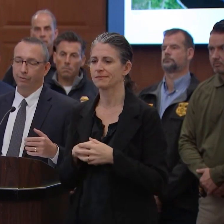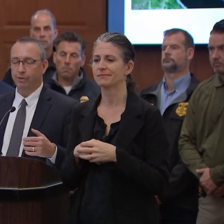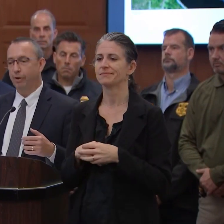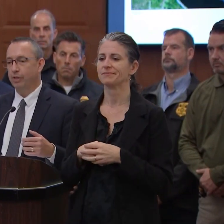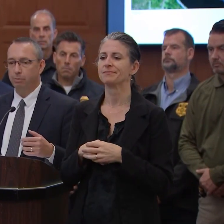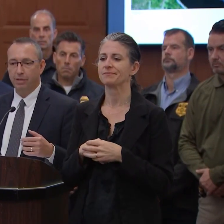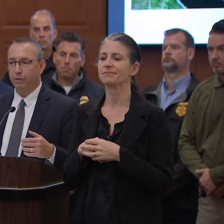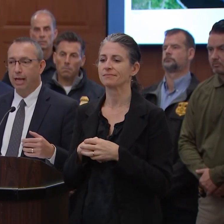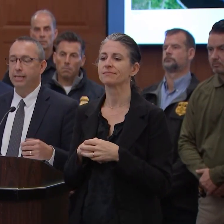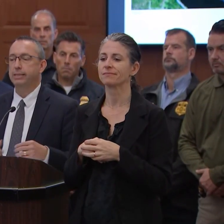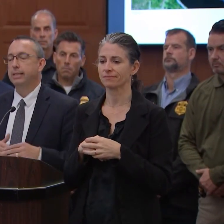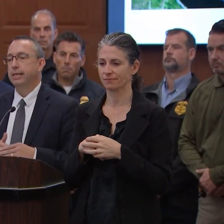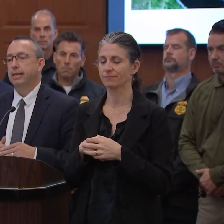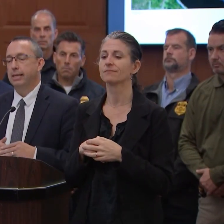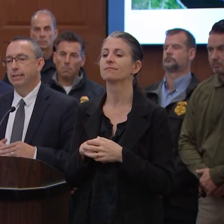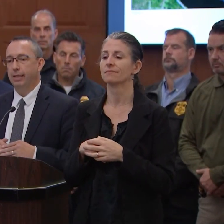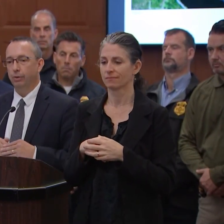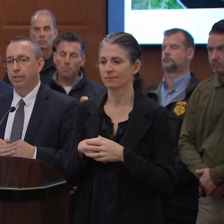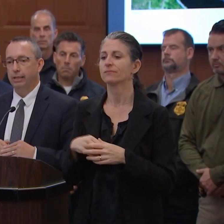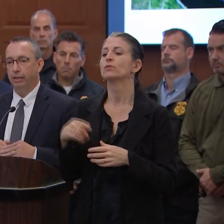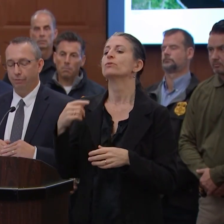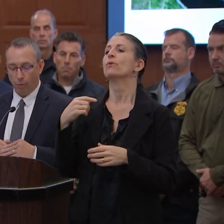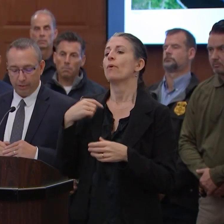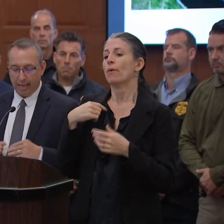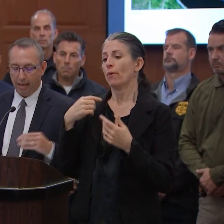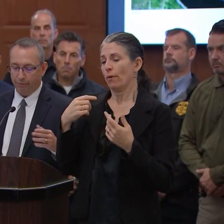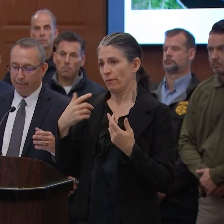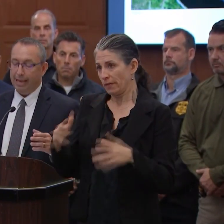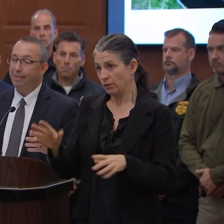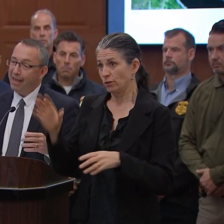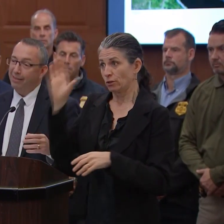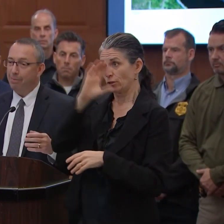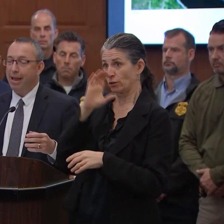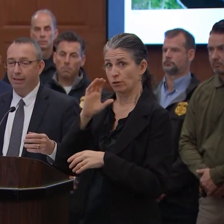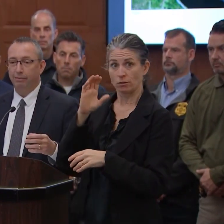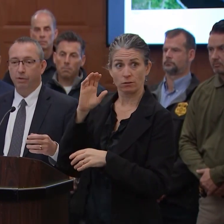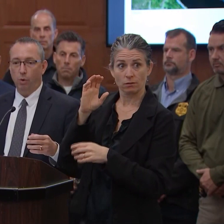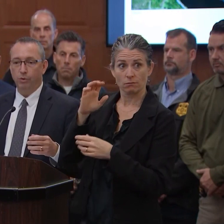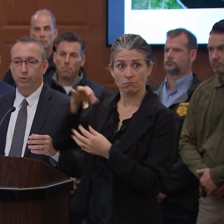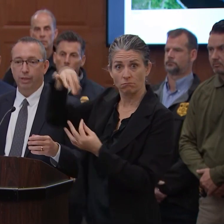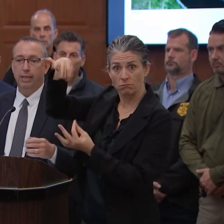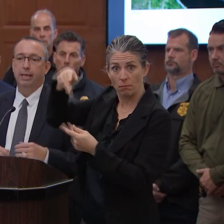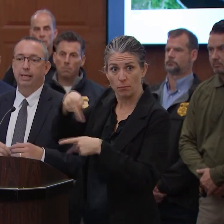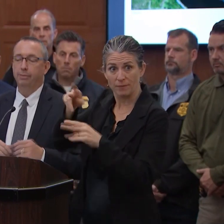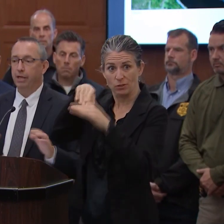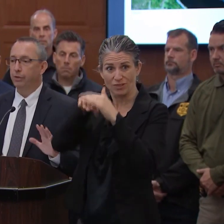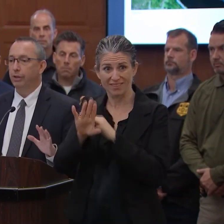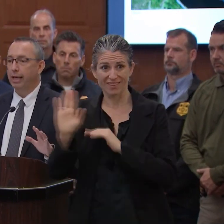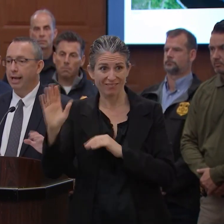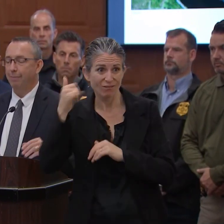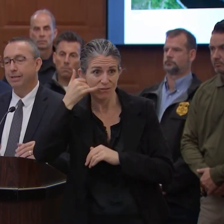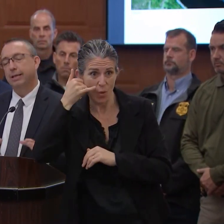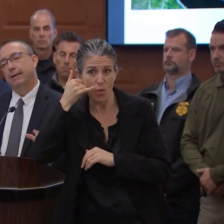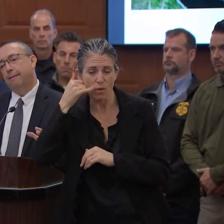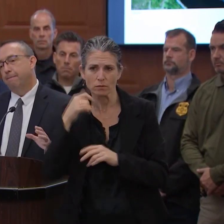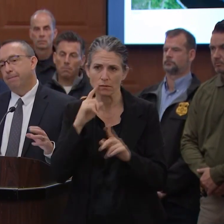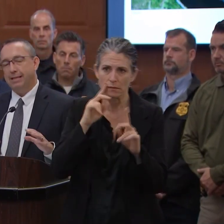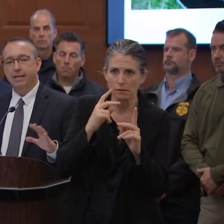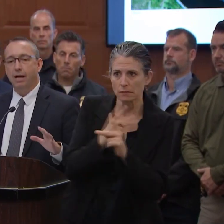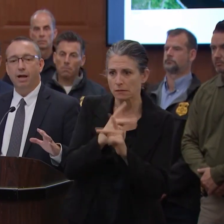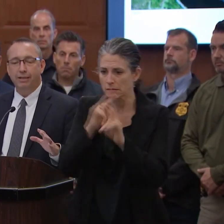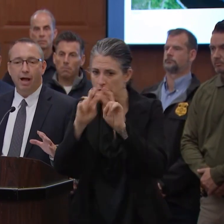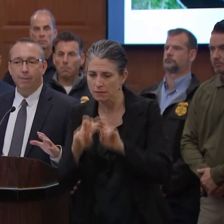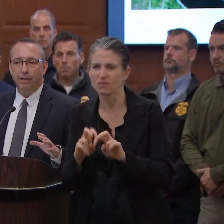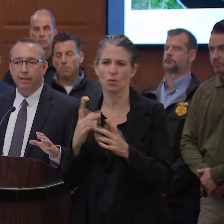That's one of those very specialized skill set that our folks have. And then the bank codes to make sure that that happens.